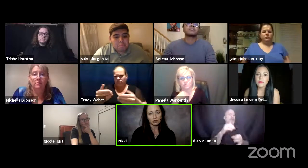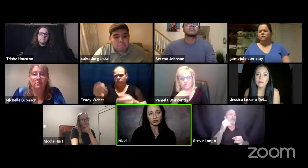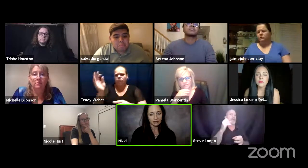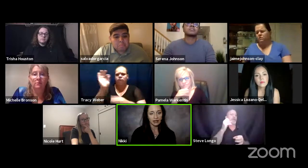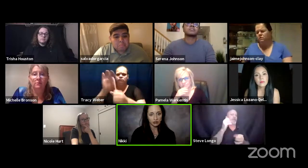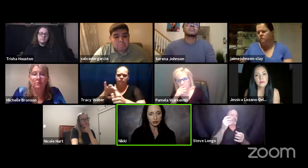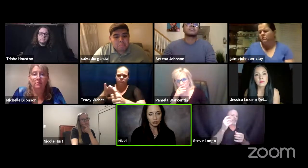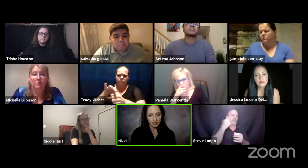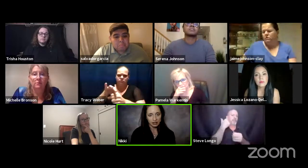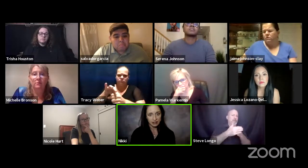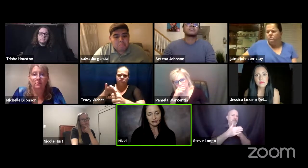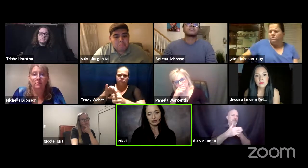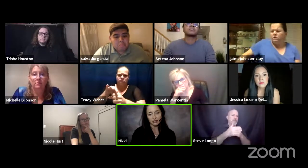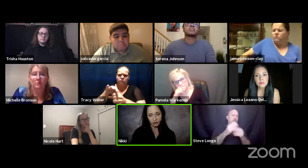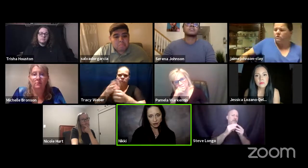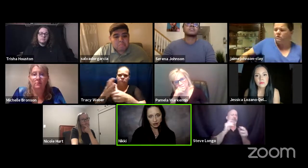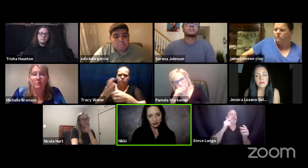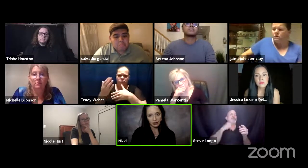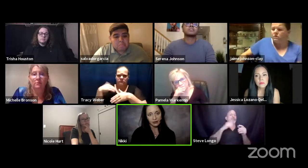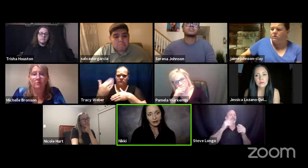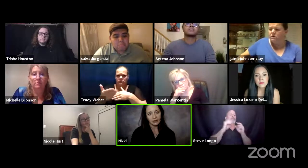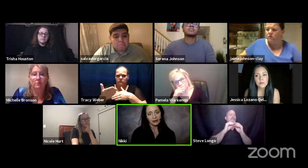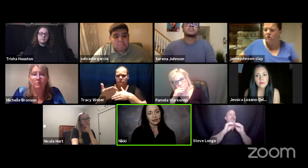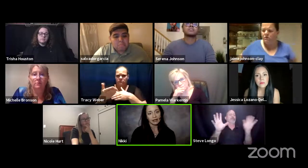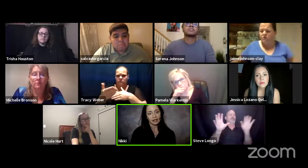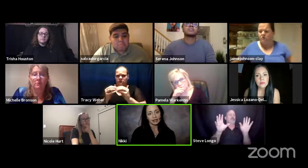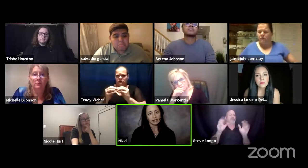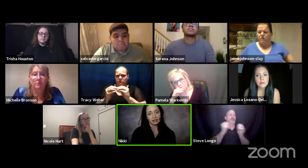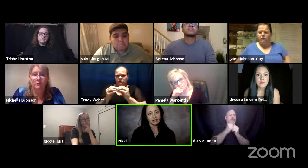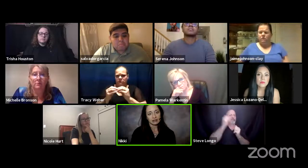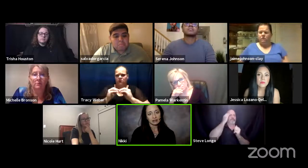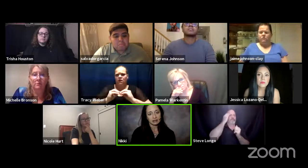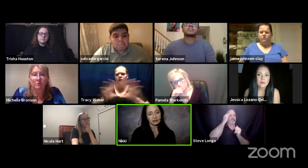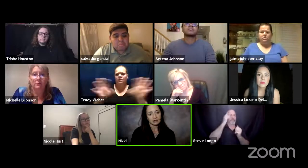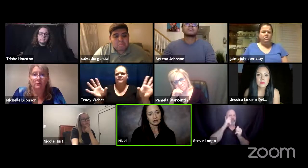the selection process to be voted on. And